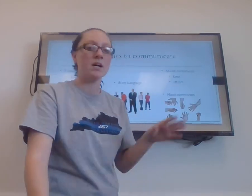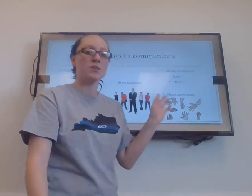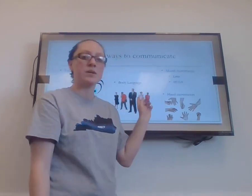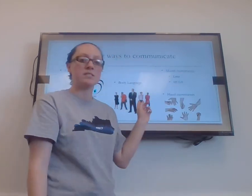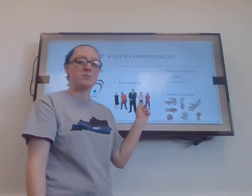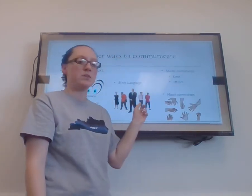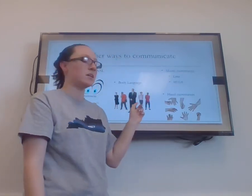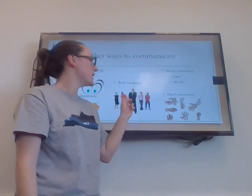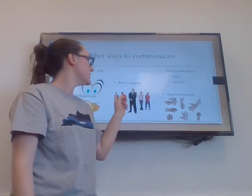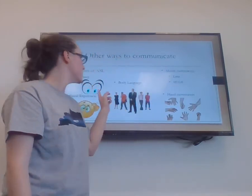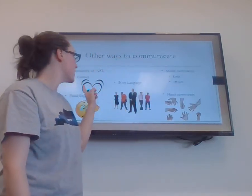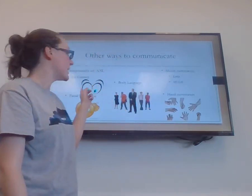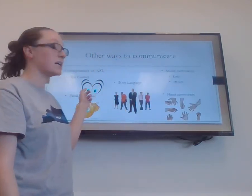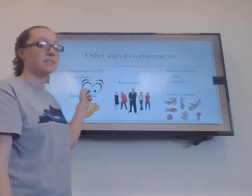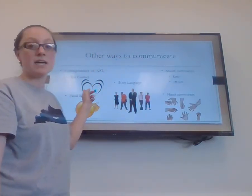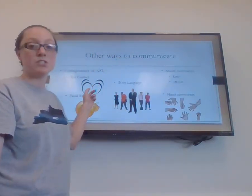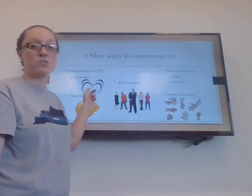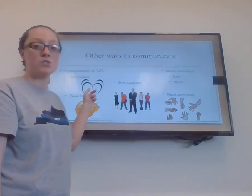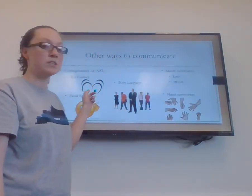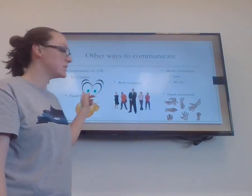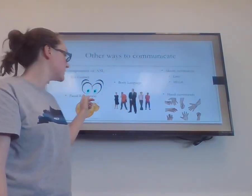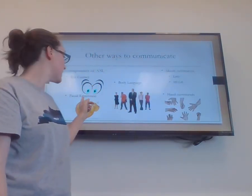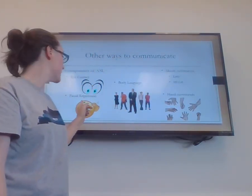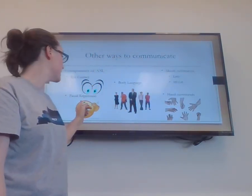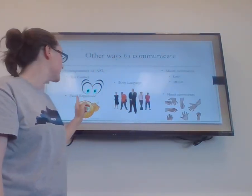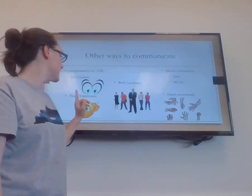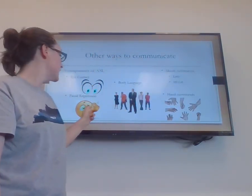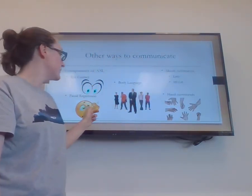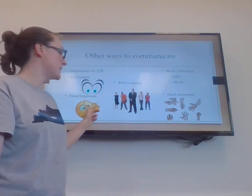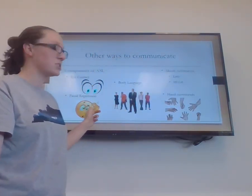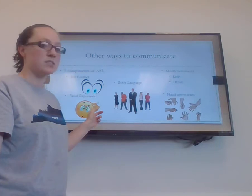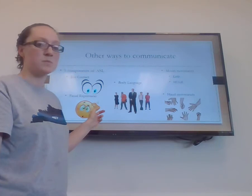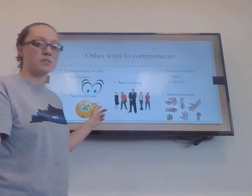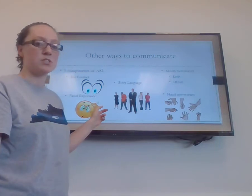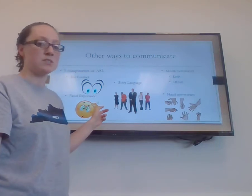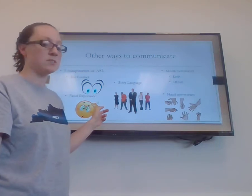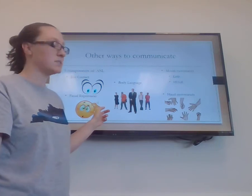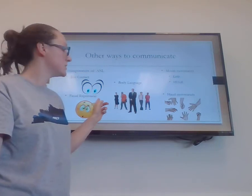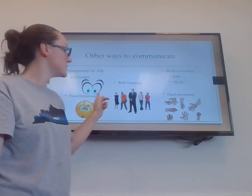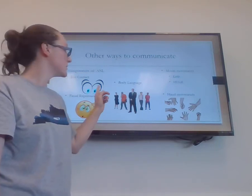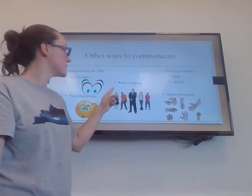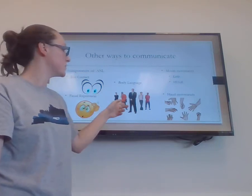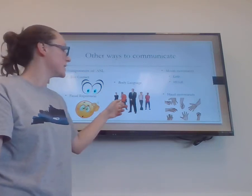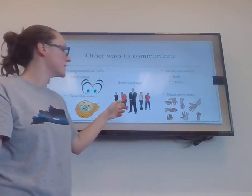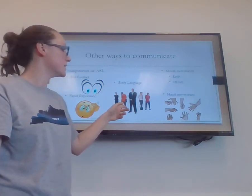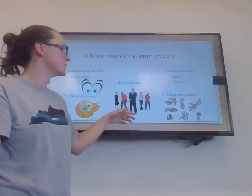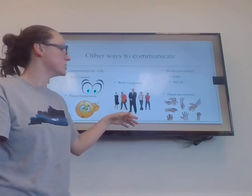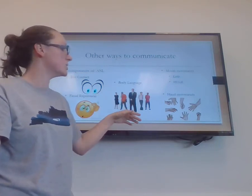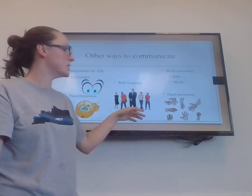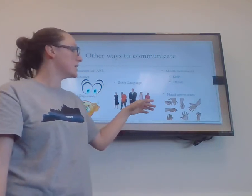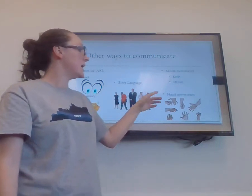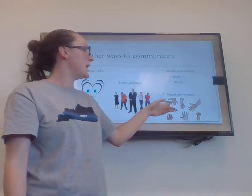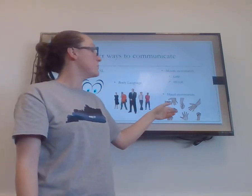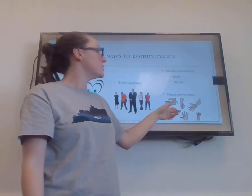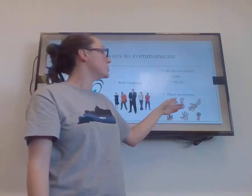Other ways to communicate, so eye contact's huge. Facial expression, body language, hand